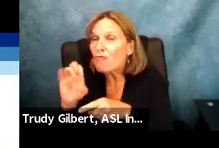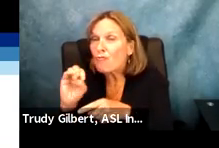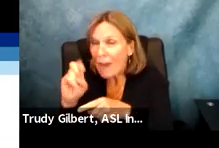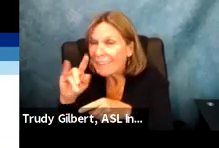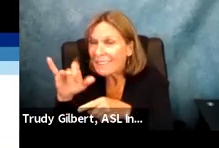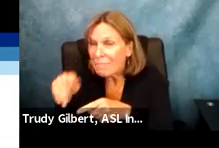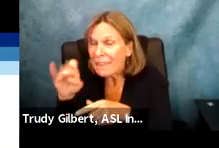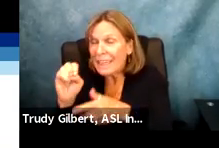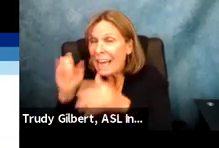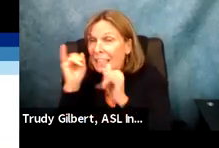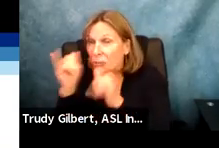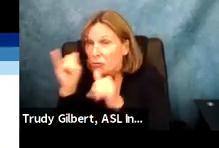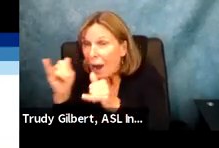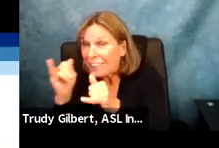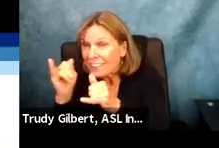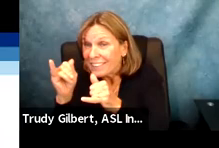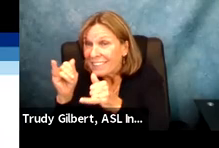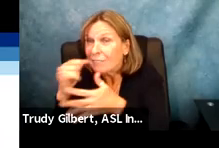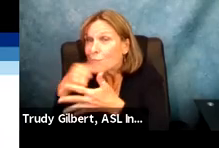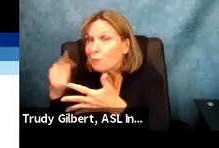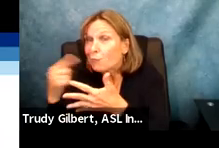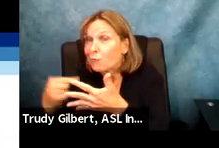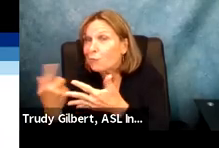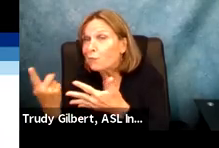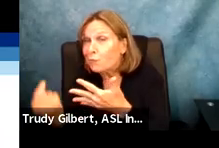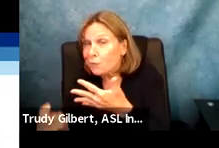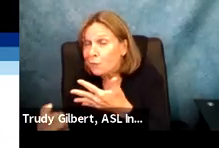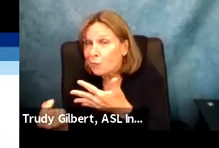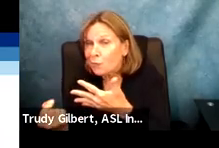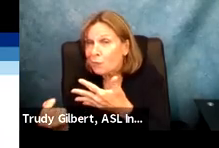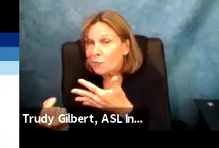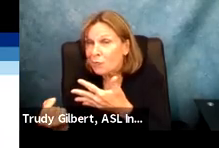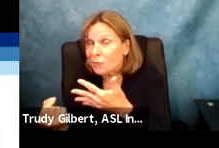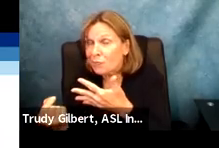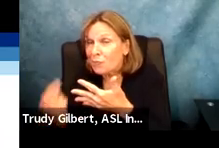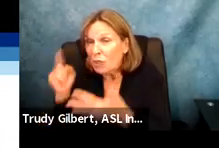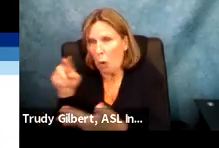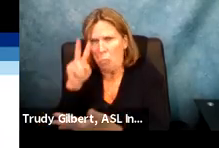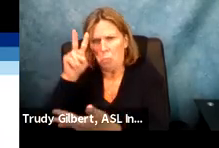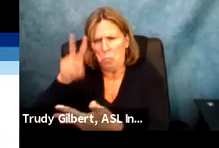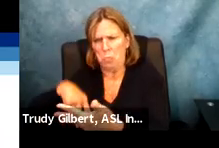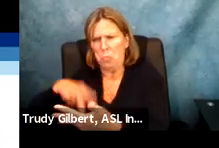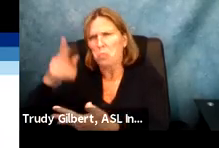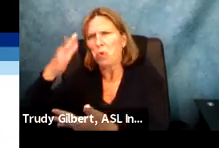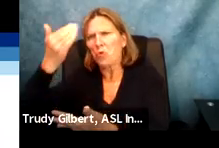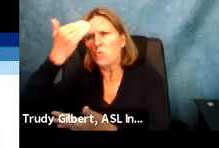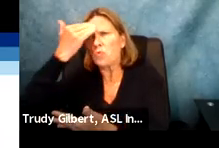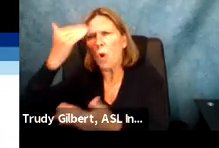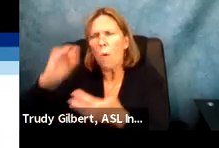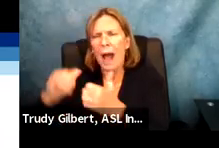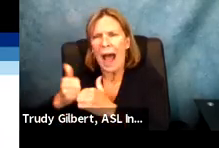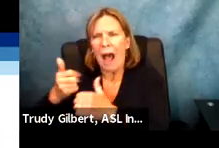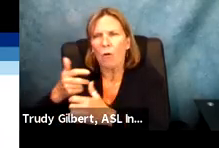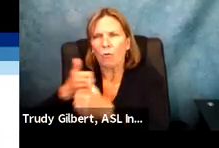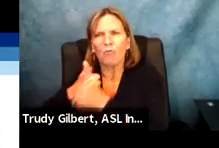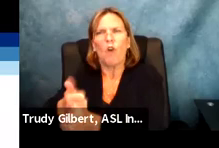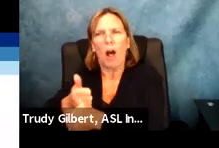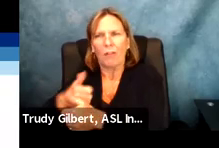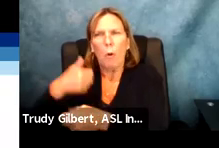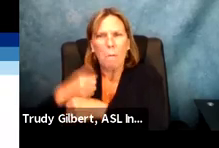And your cells can make, based on the instructions, can make a spike protein with that. Then once it's